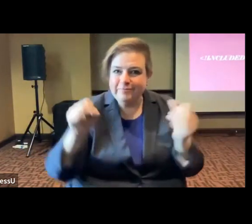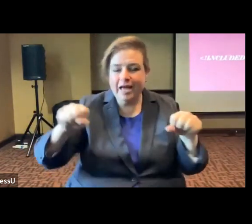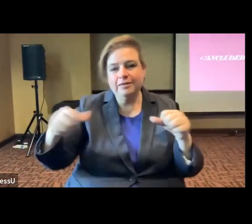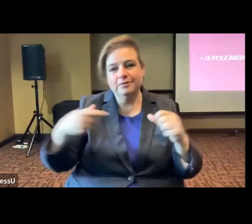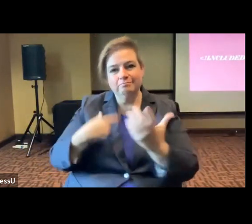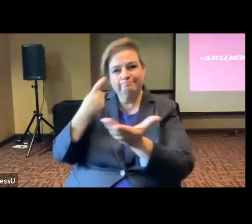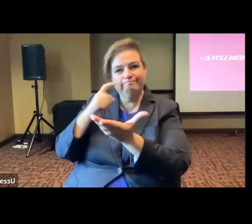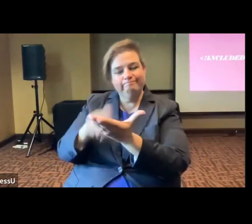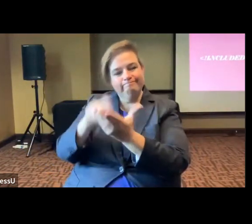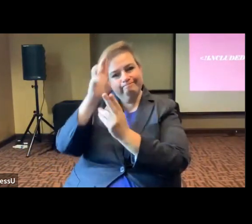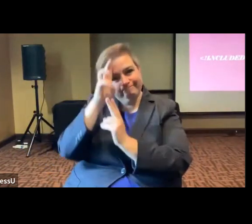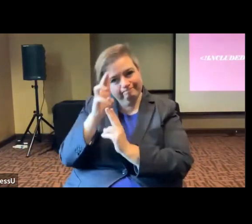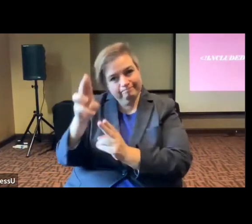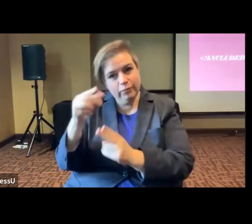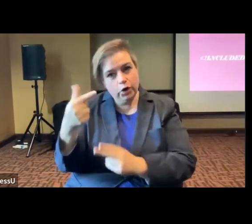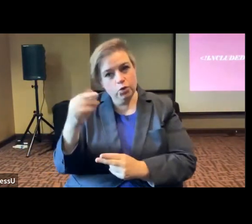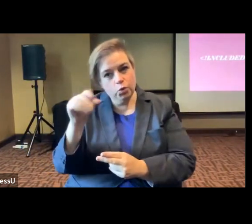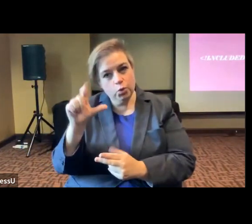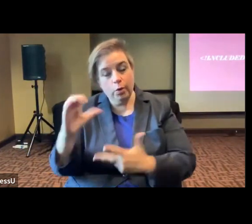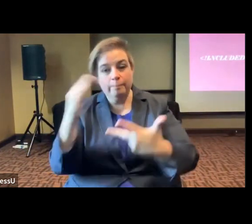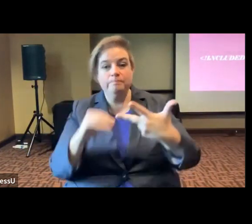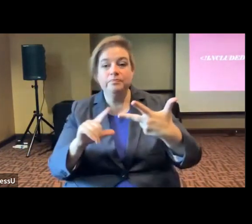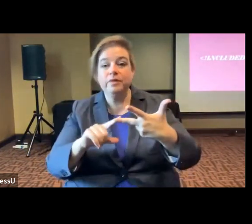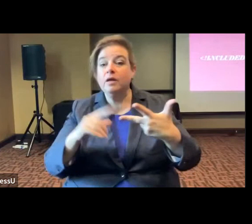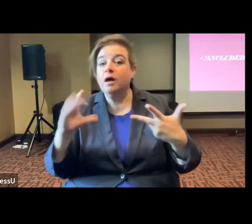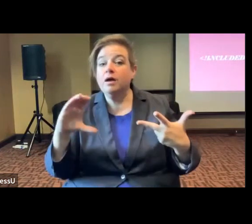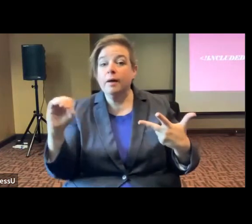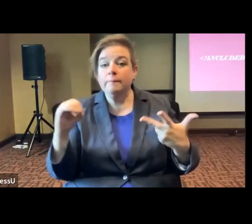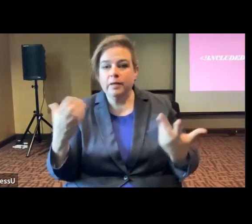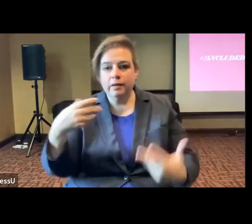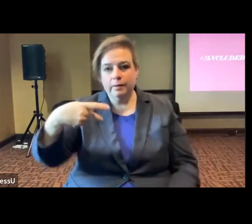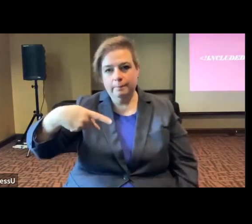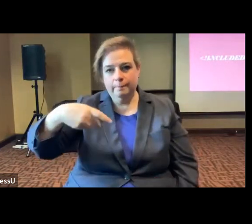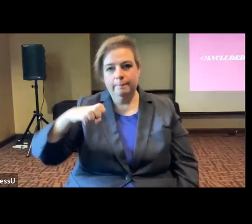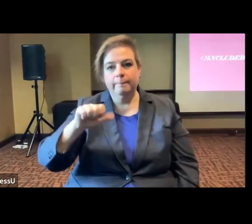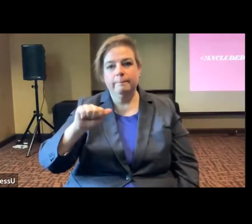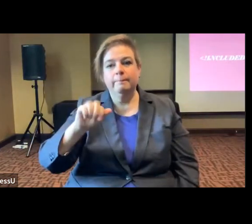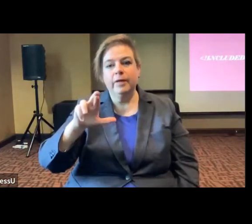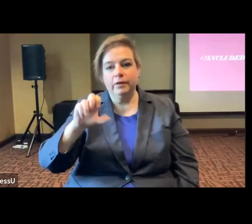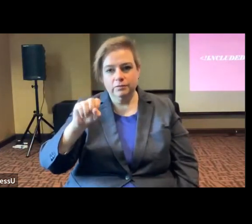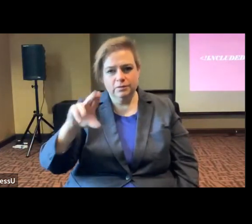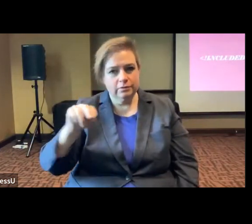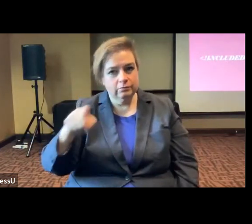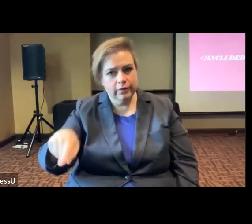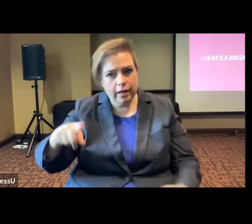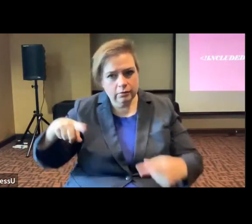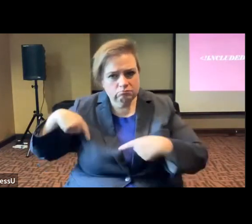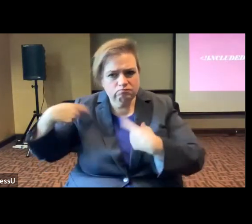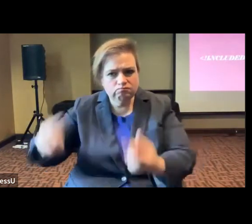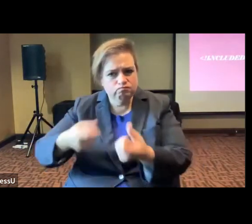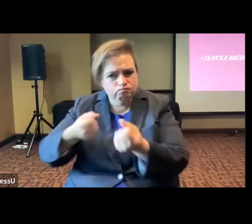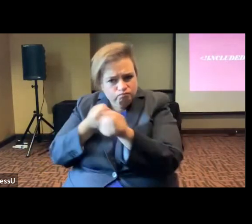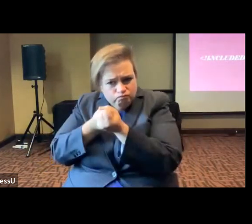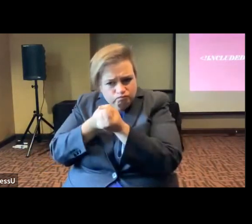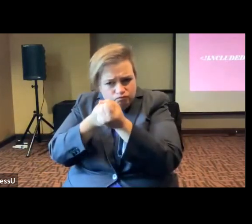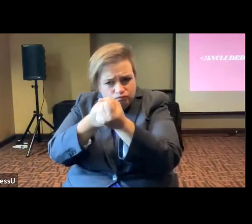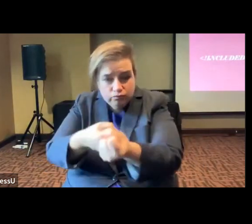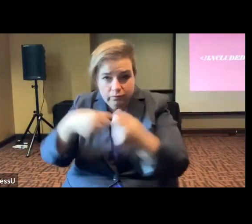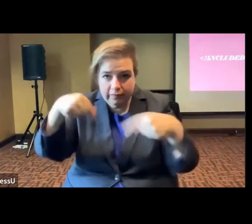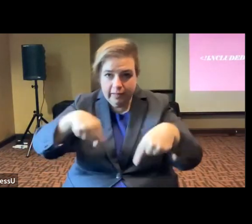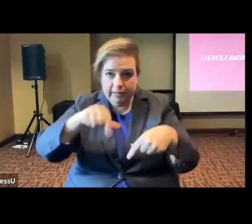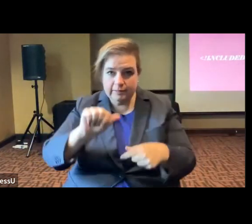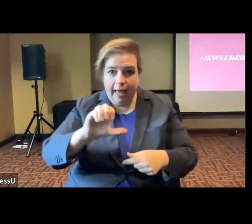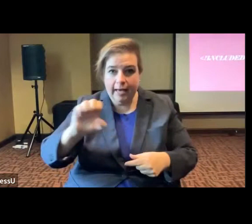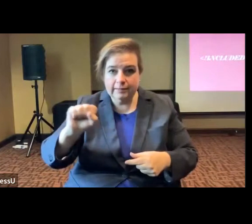really want to recognize Google. And then Pearson. Pearson has steadfastly just supported AccessU year after year